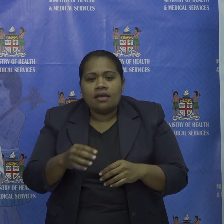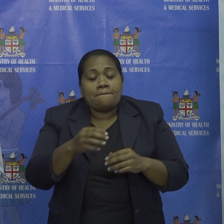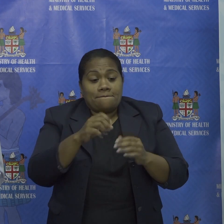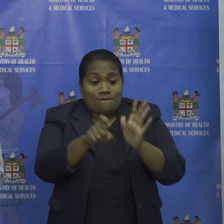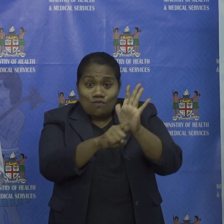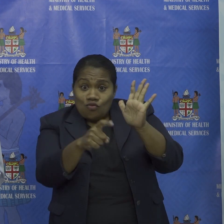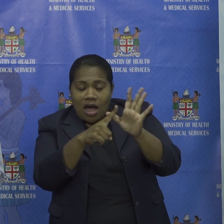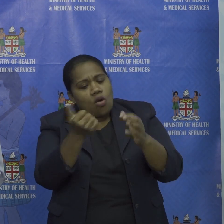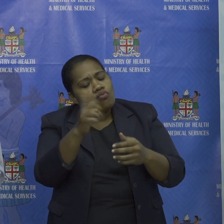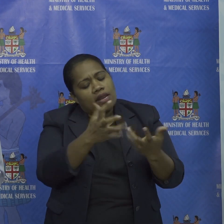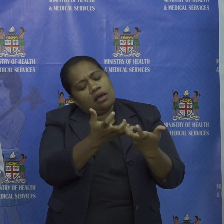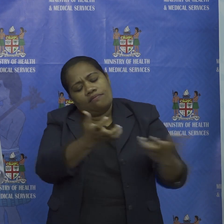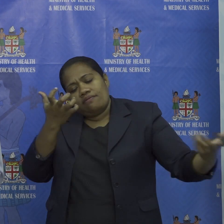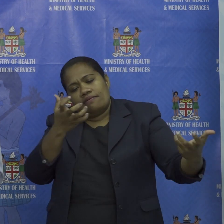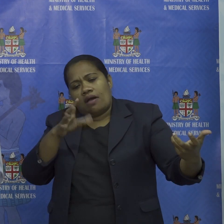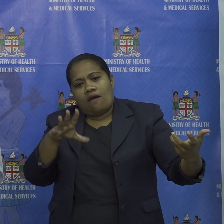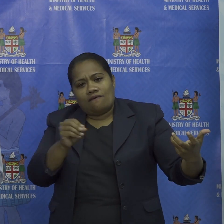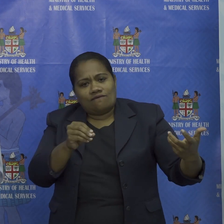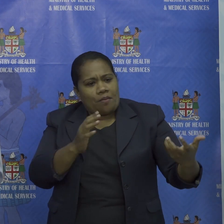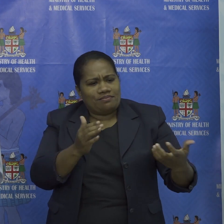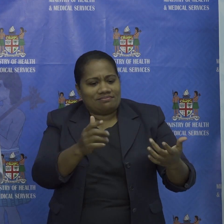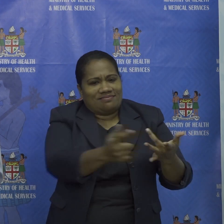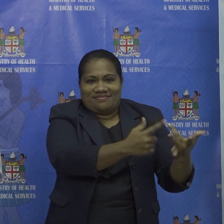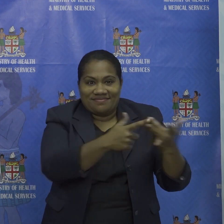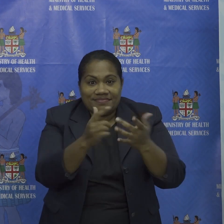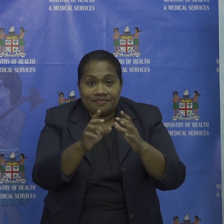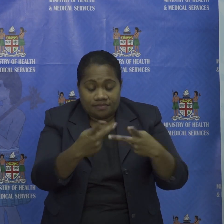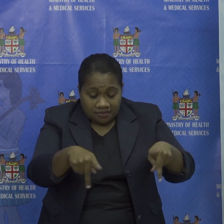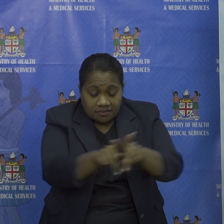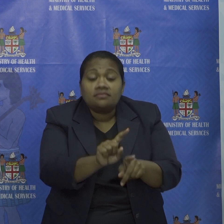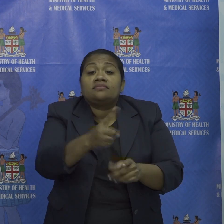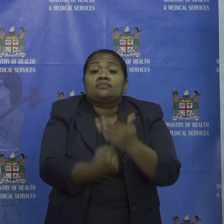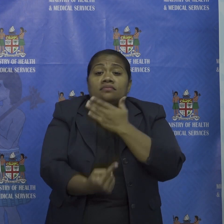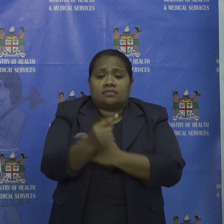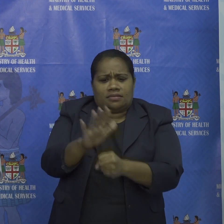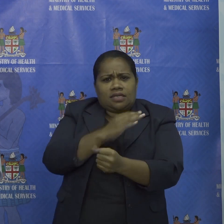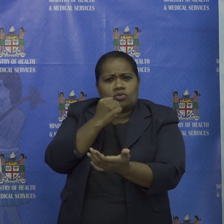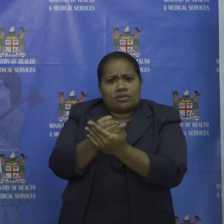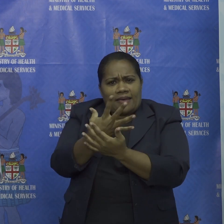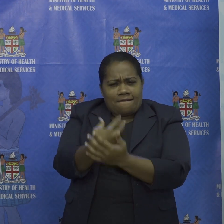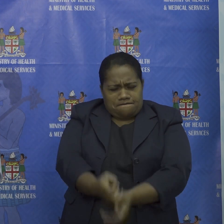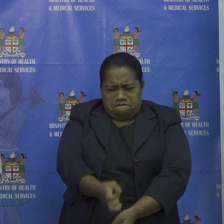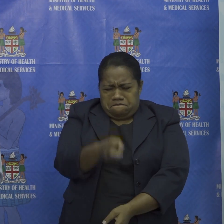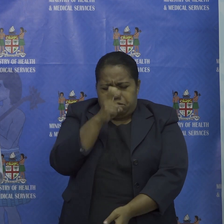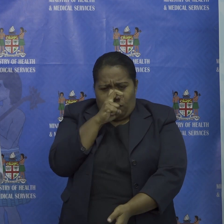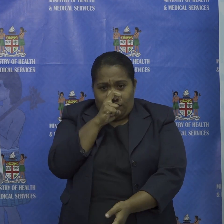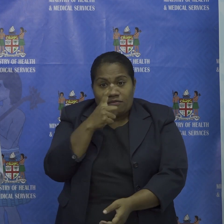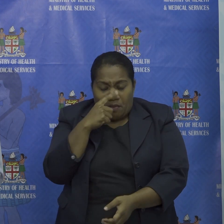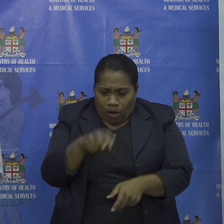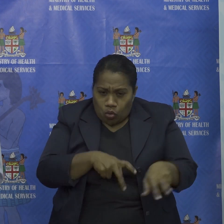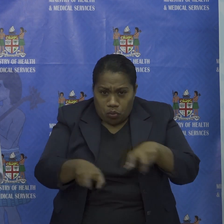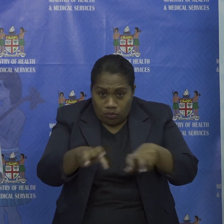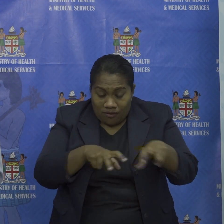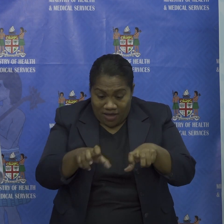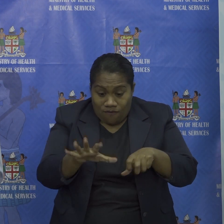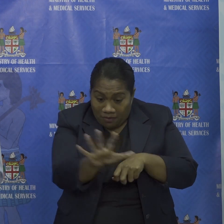separated from major population centers. However, to ensure strict restricted movement within the province, the Fiji Police